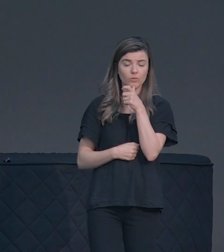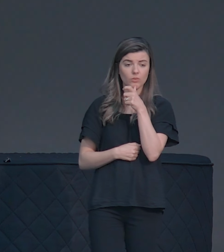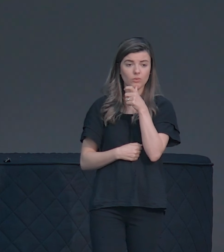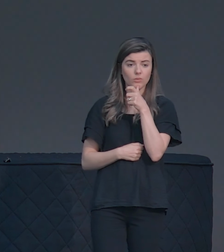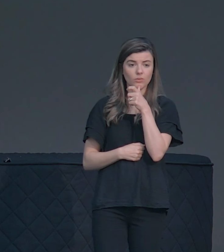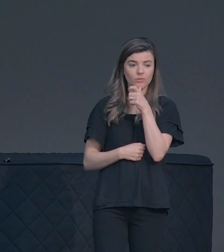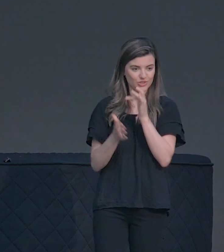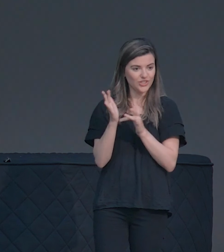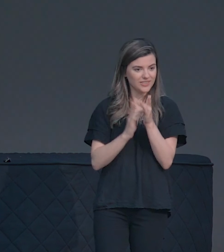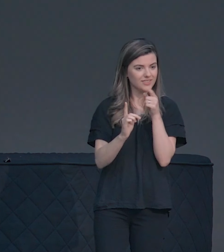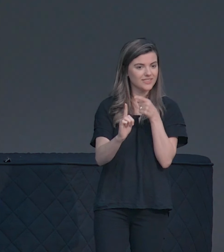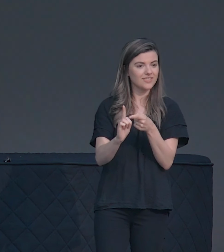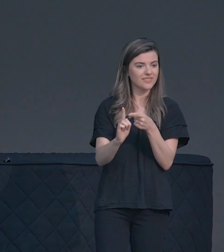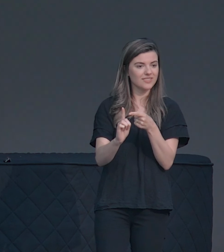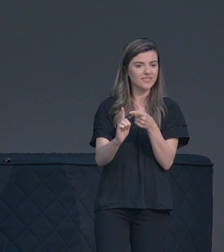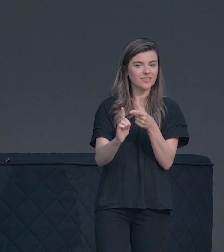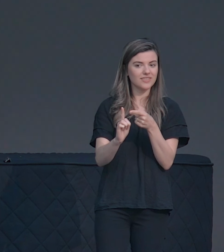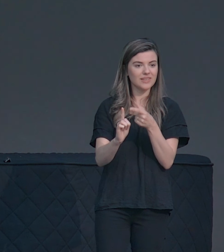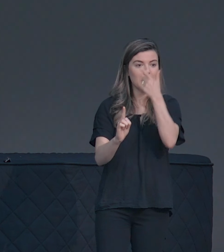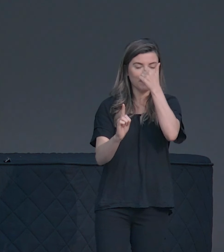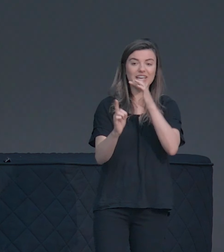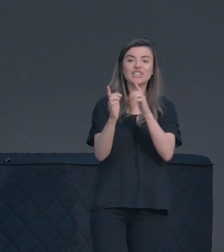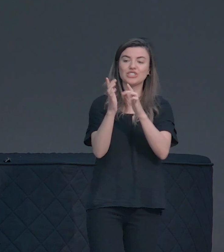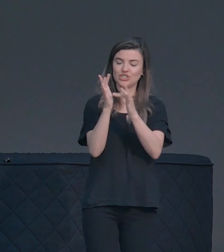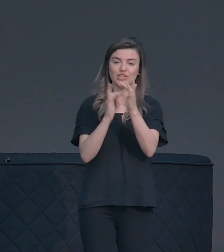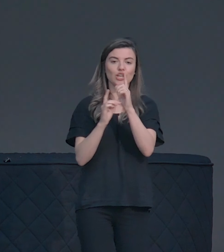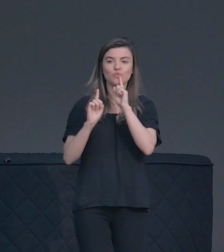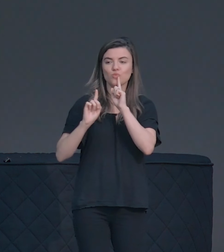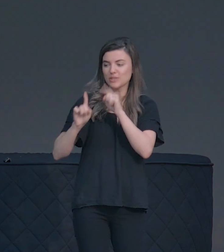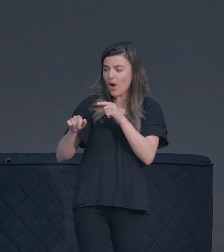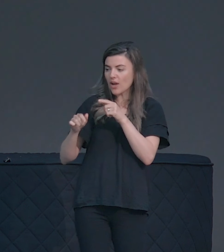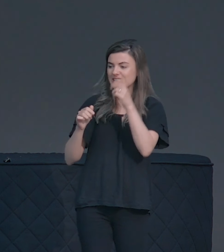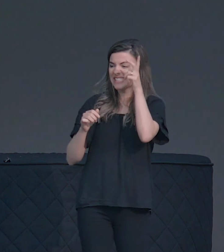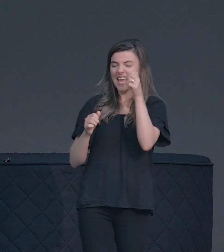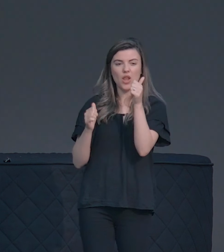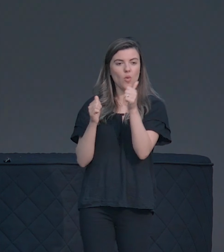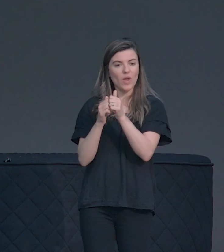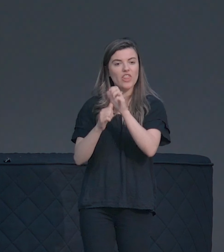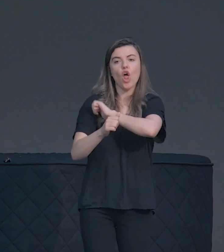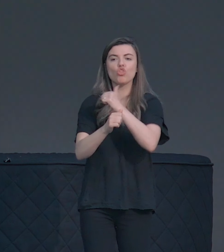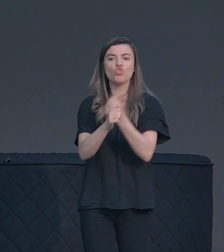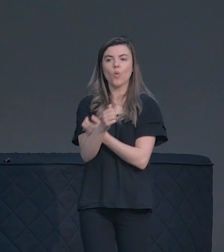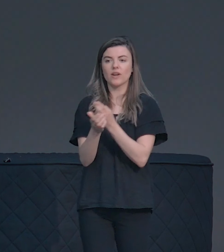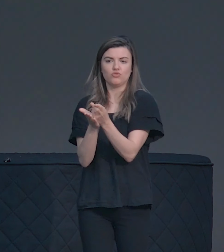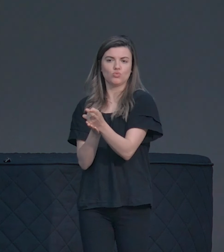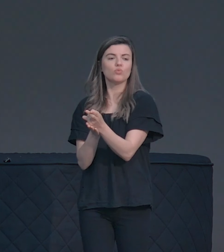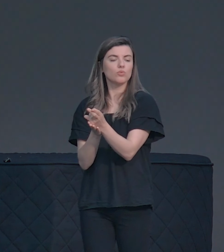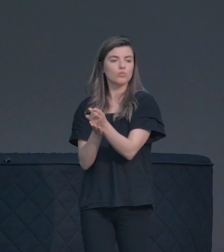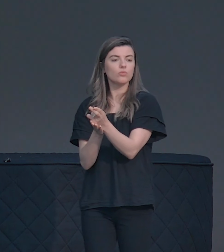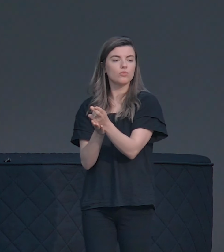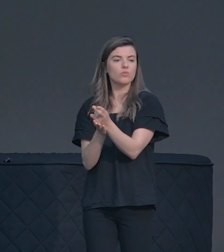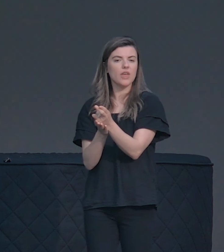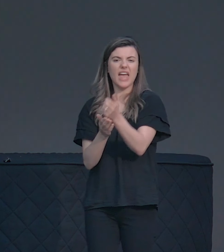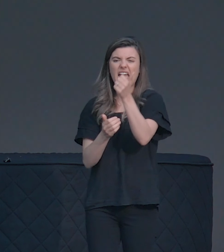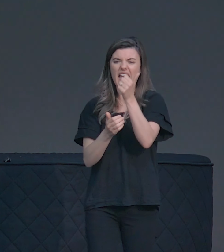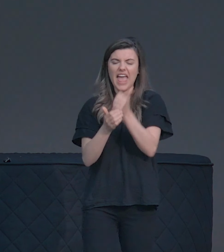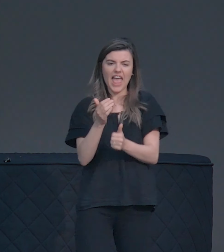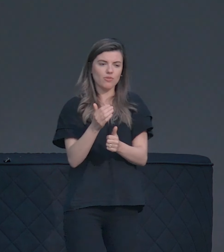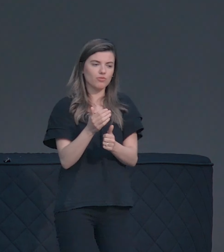It's Jesus. Because Jesus responds at every turn to Satan with authoritative truth. At every turn,